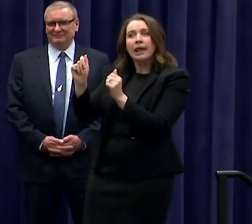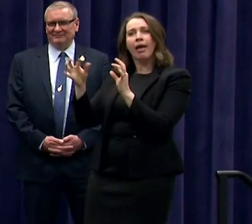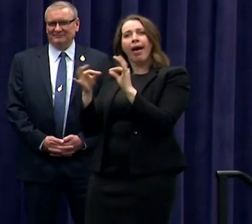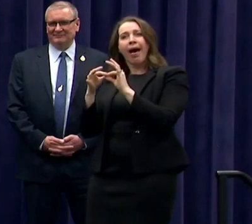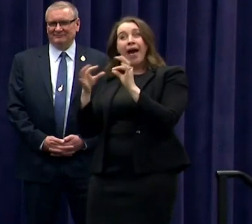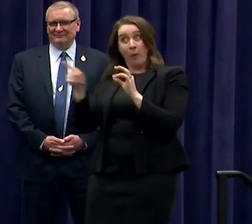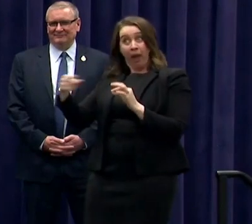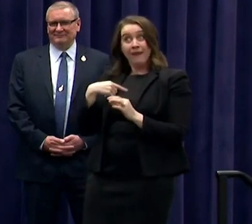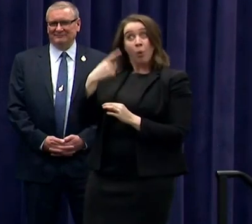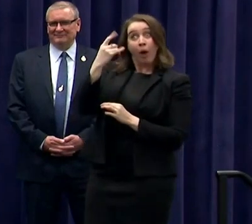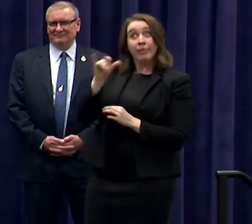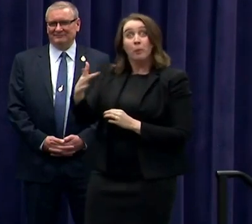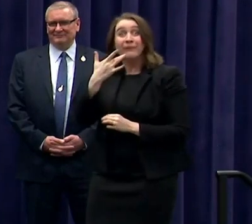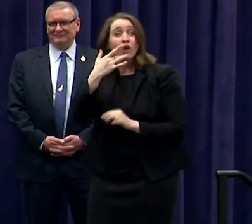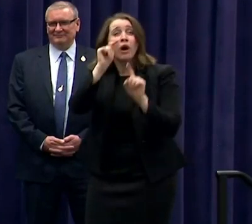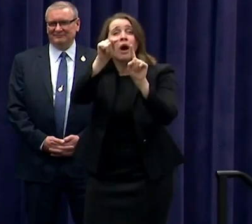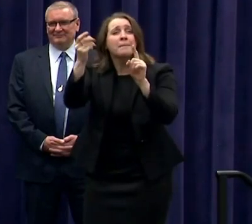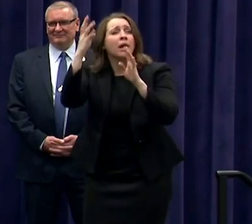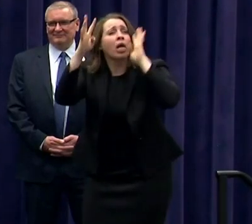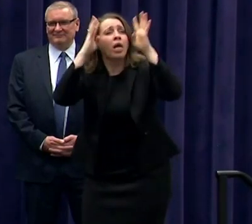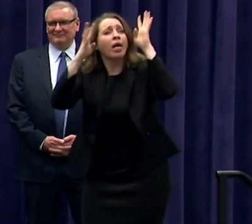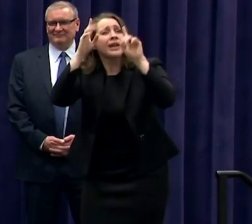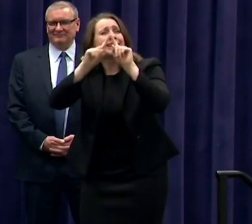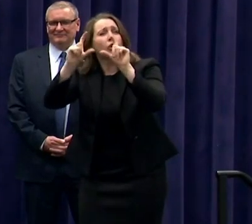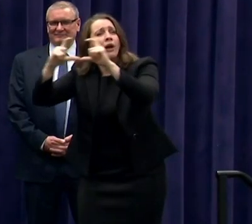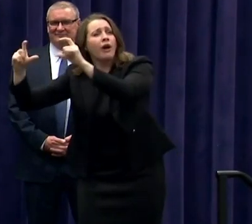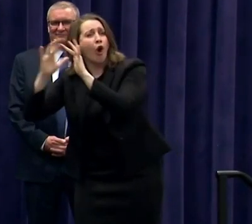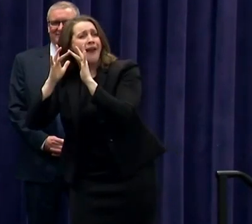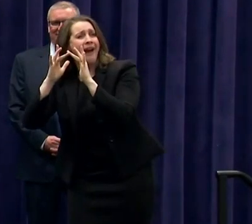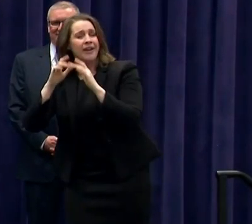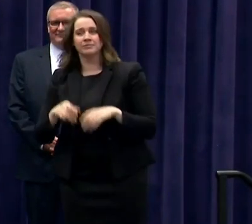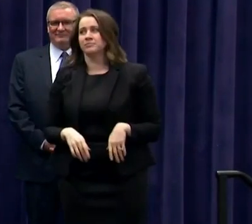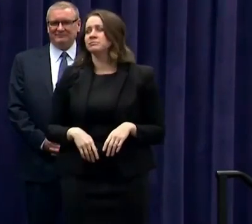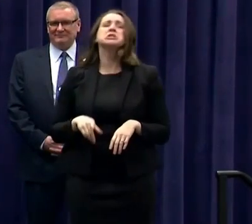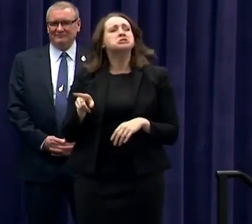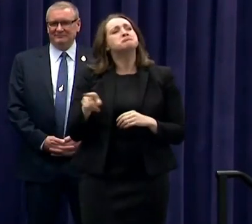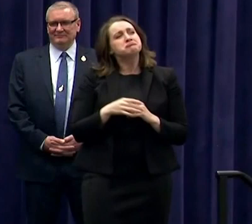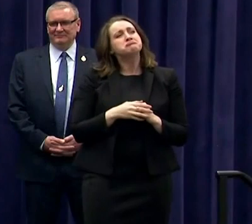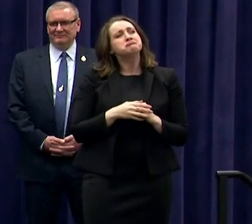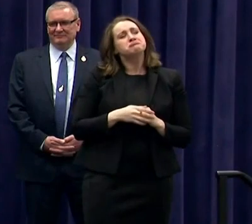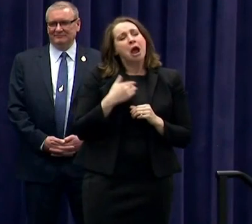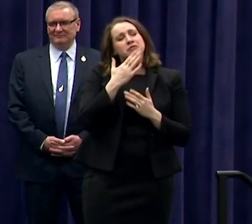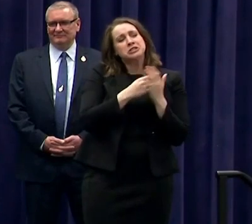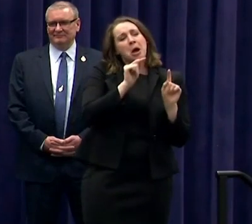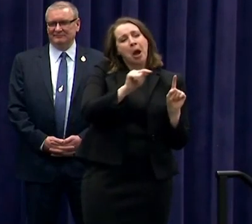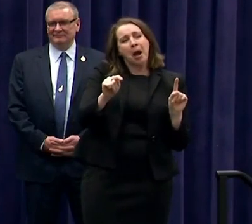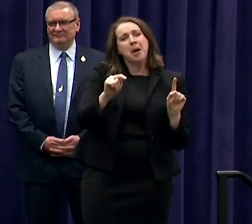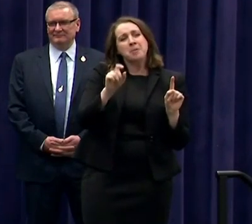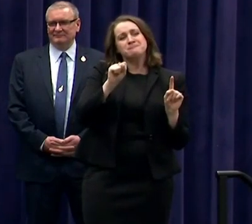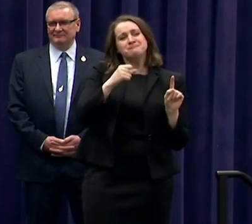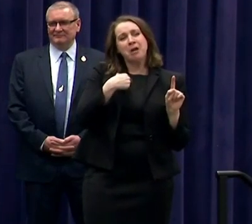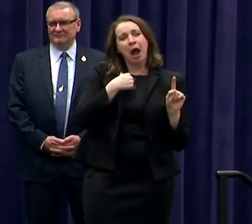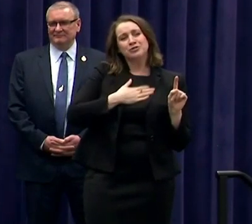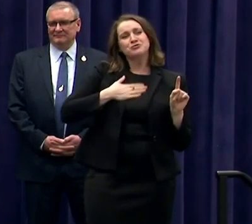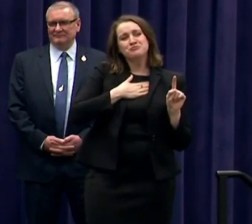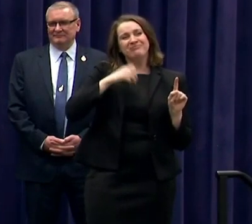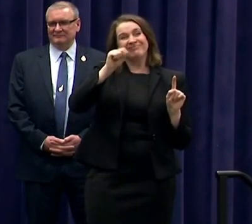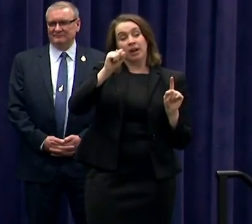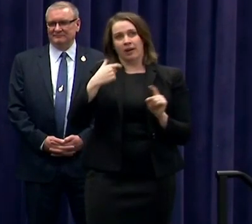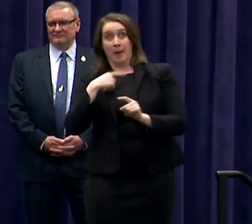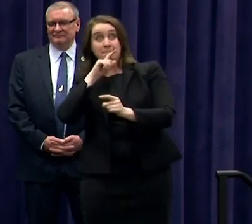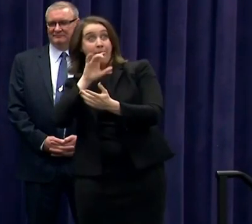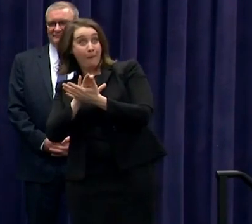have a favorite one that you've come across? Well, there are a number that I like well. We've been having fun with it, my wife